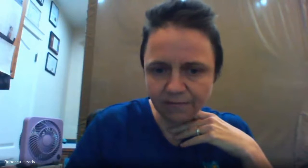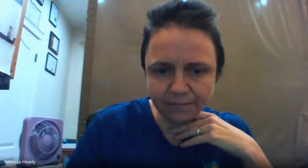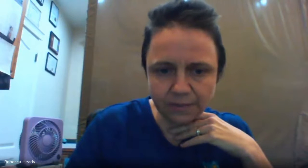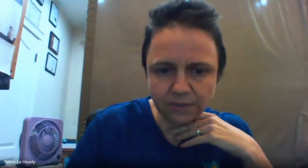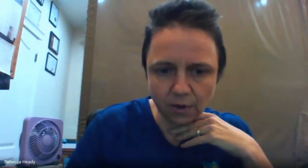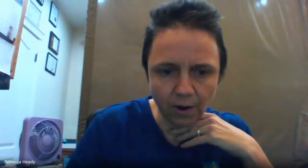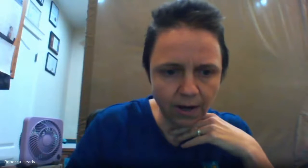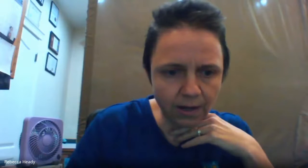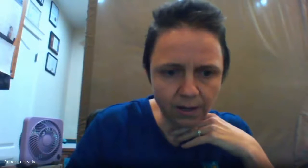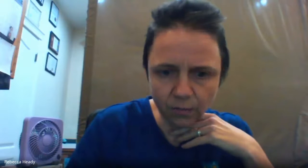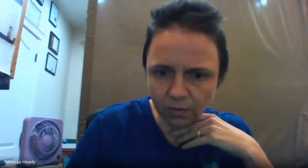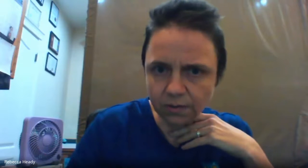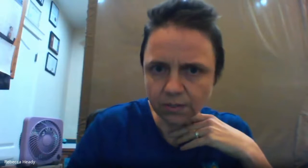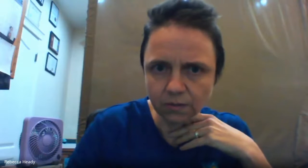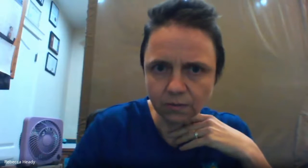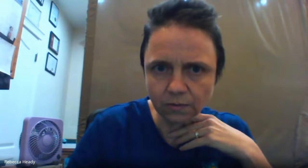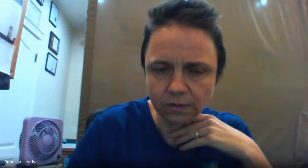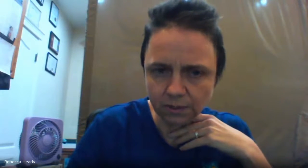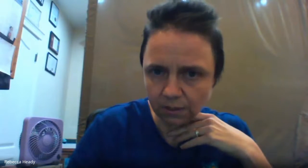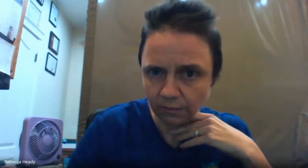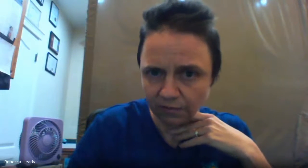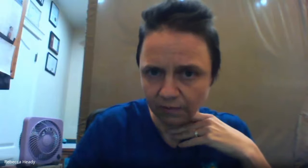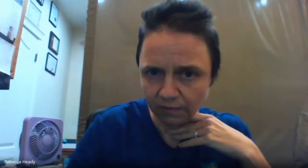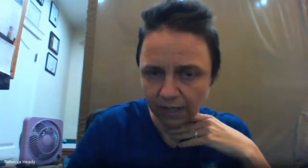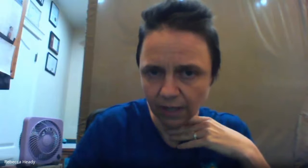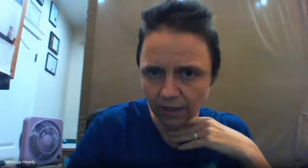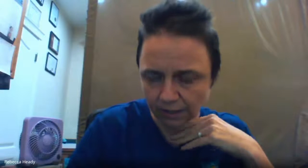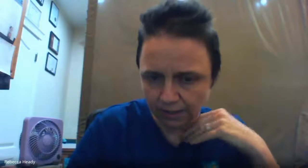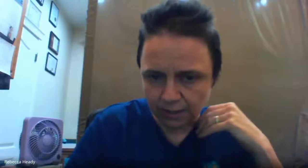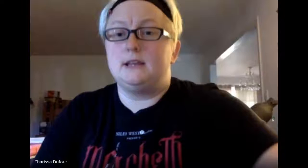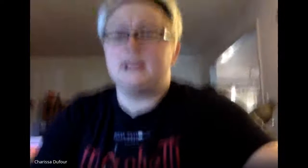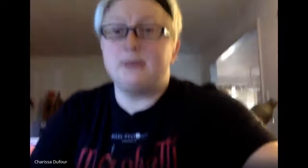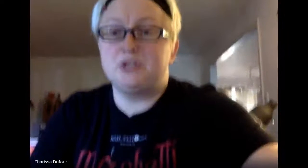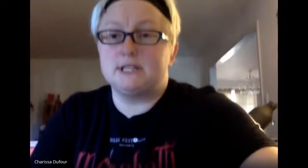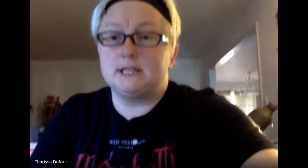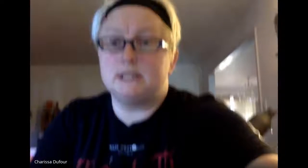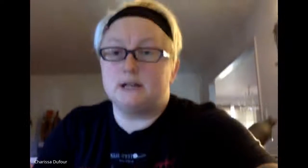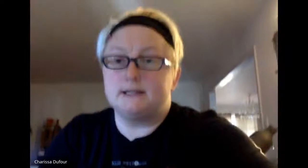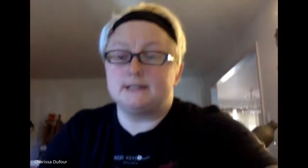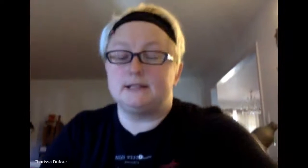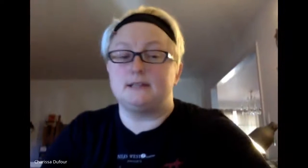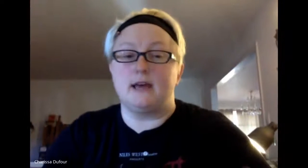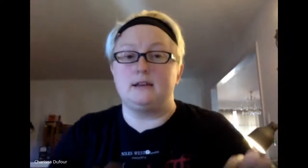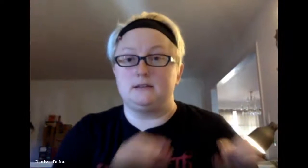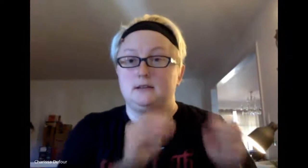So I'm going to let's see. You said he captions it. Is it then in the order